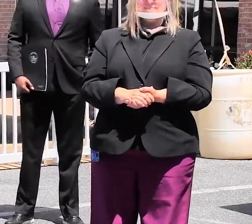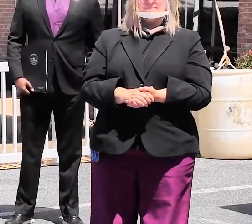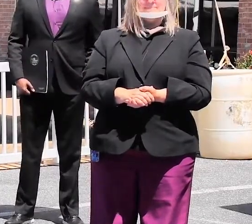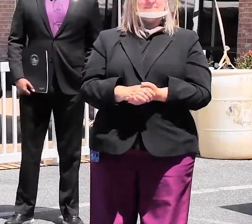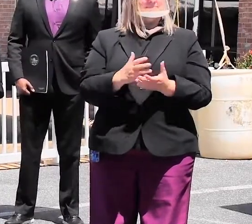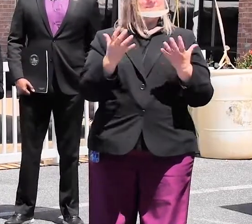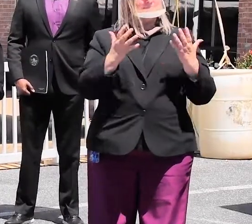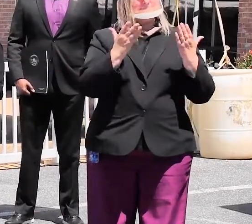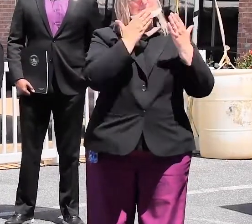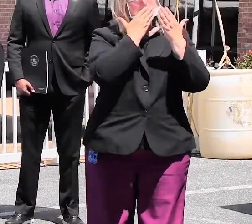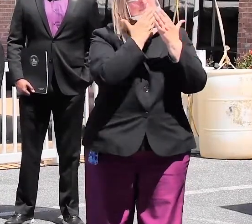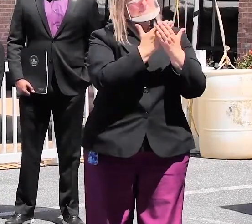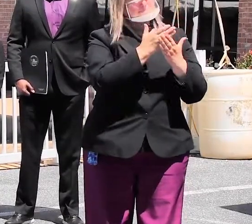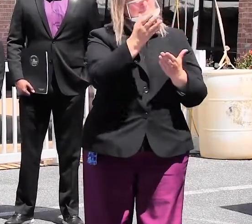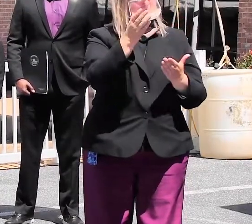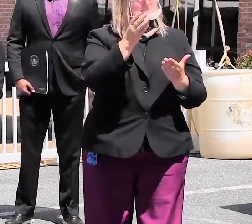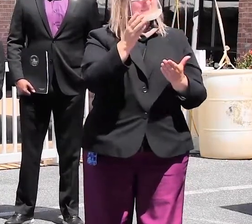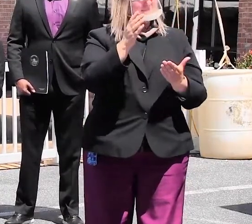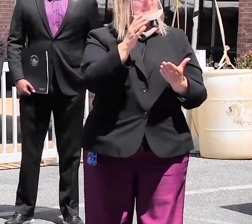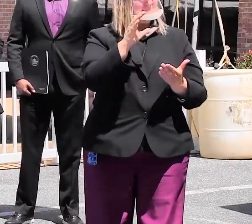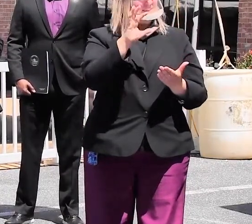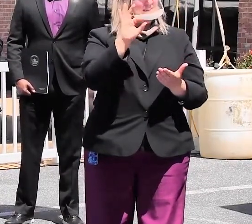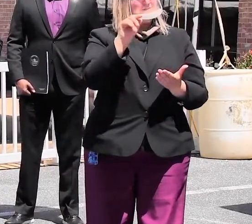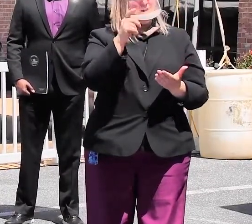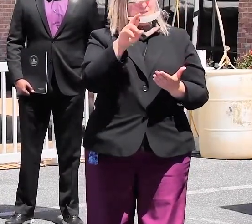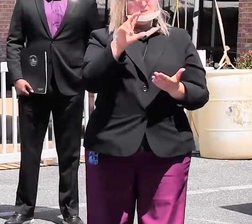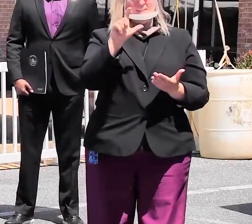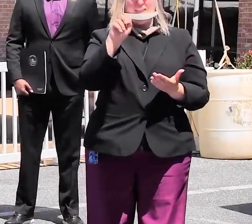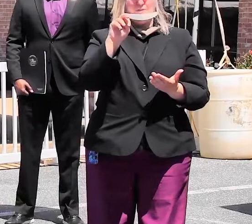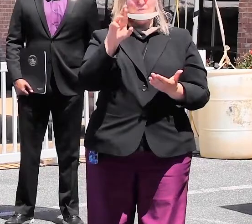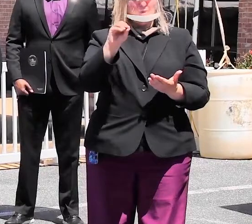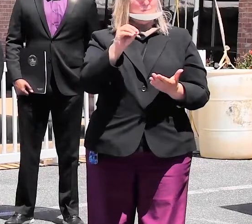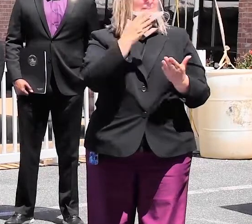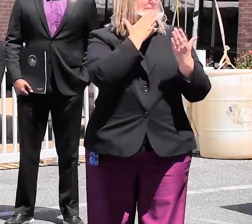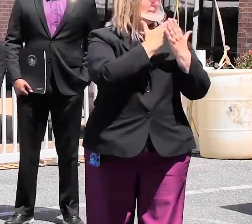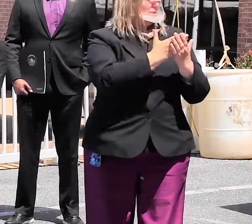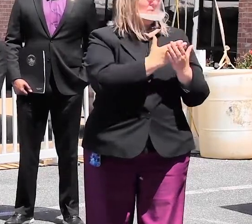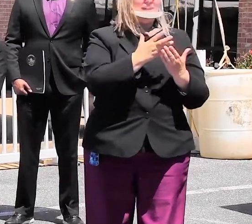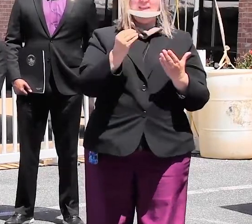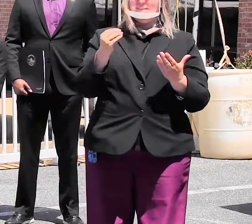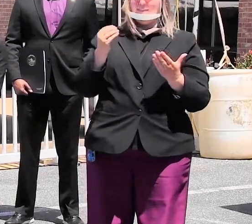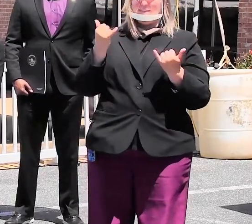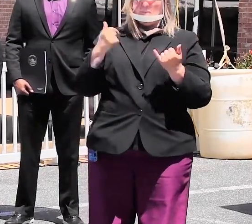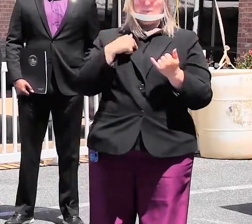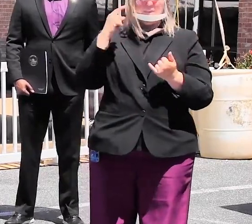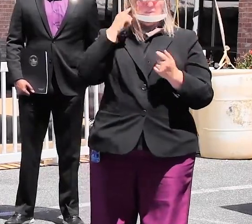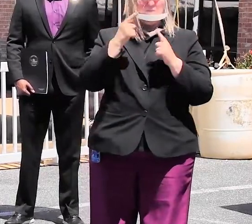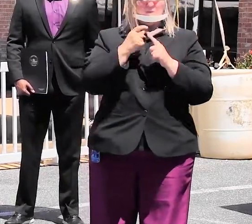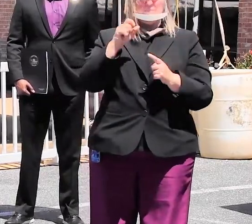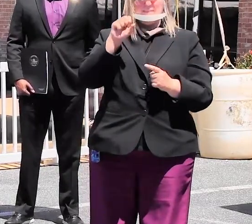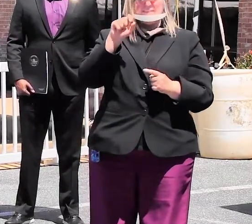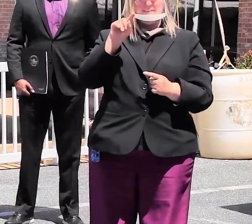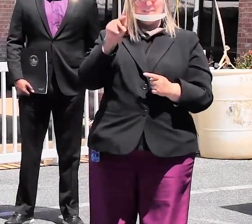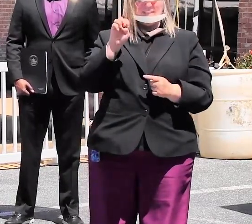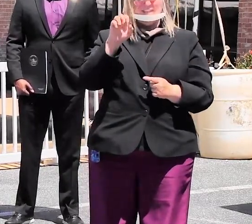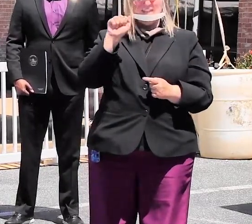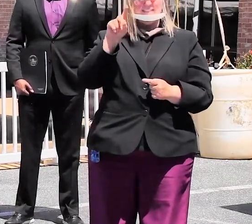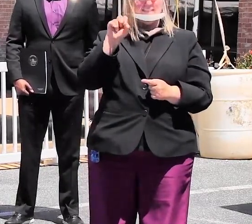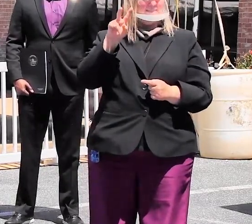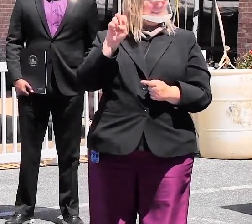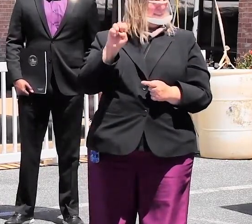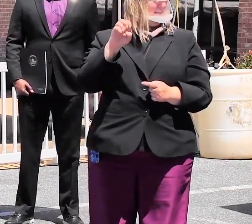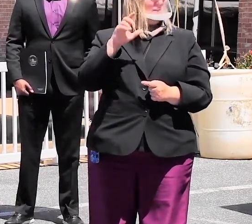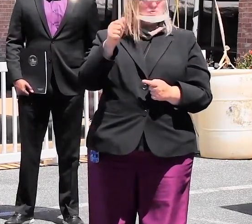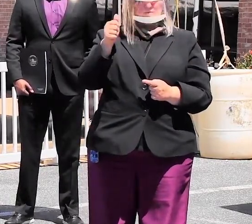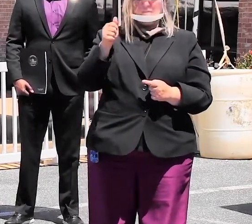Muchas gracias, Father Leandro. Thank you. And now we'll hear from Stephanie Adibe, who's the Deputy Director